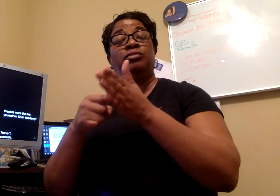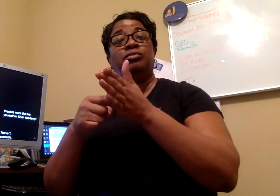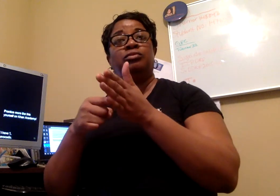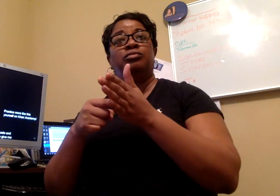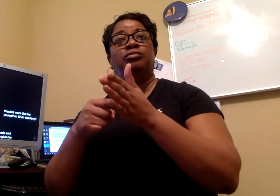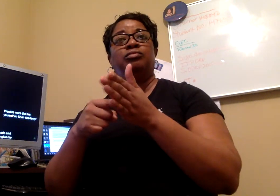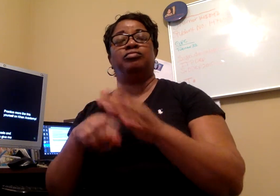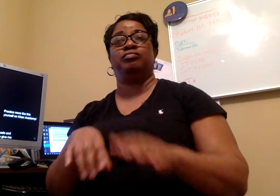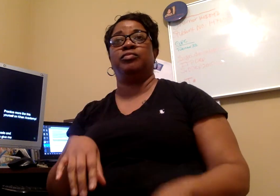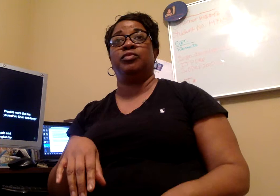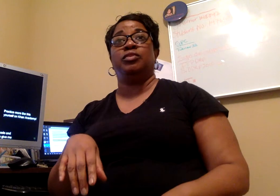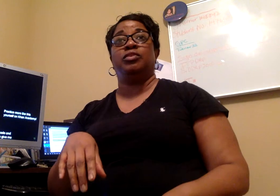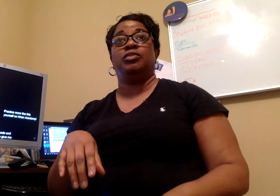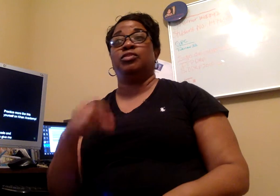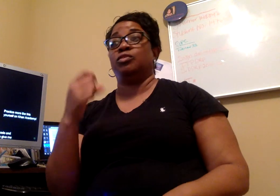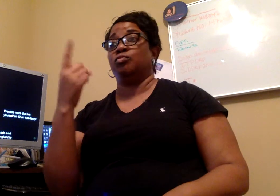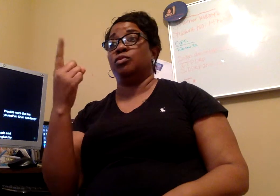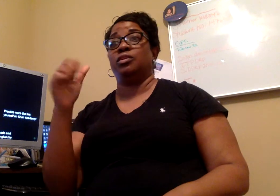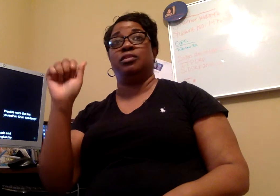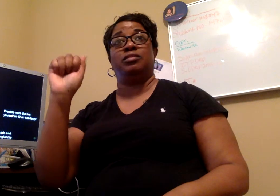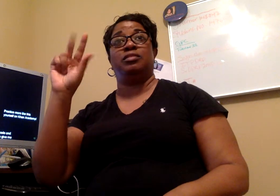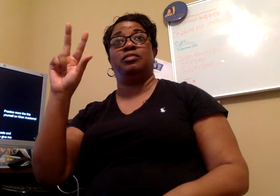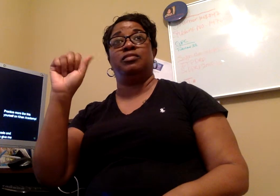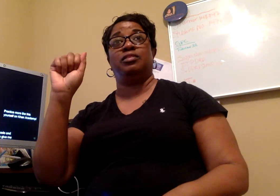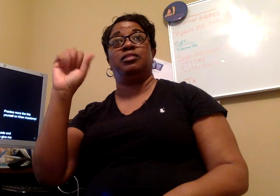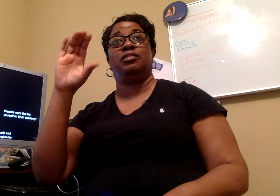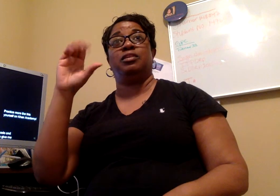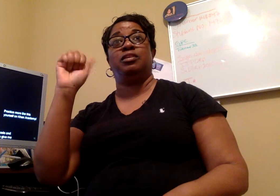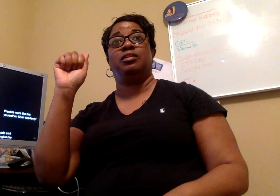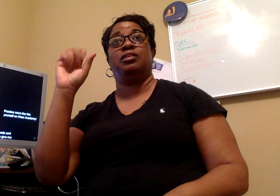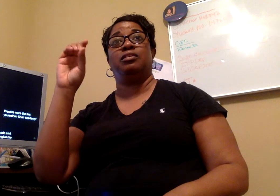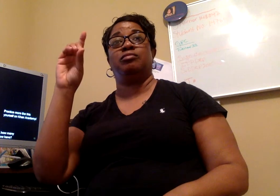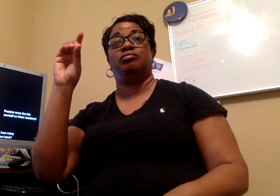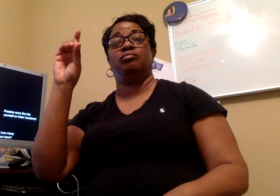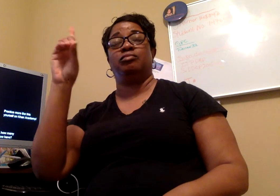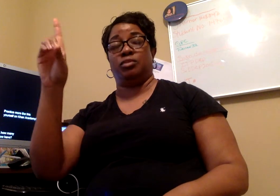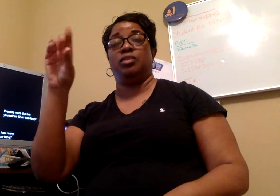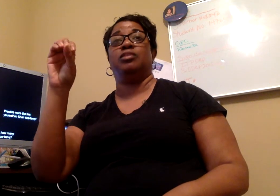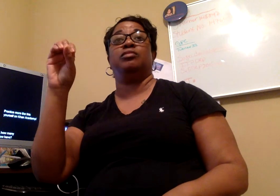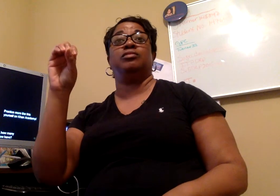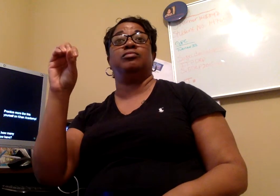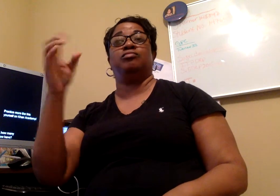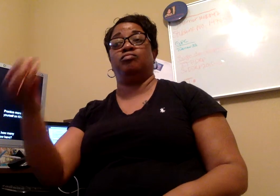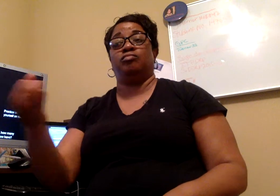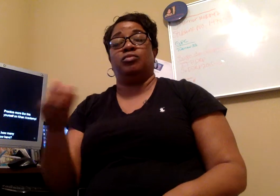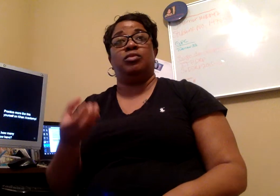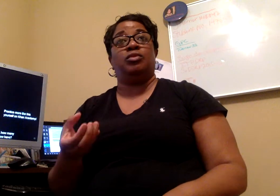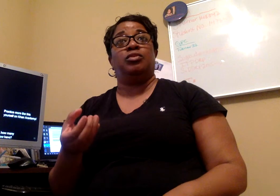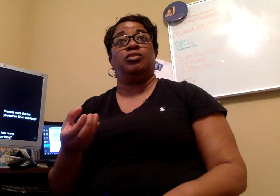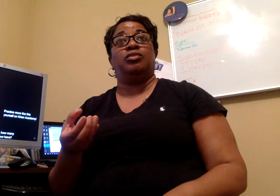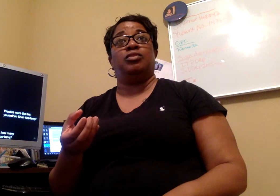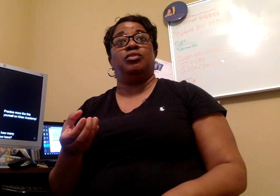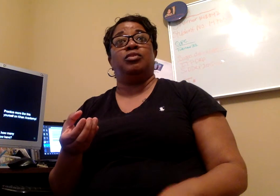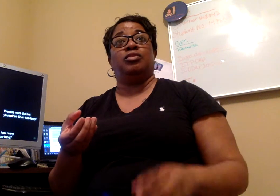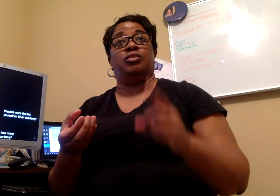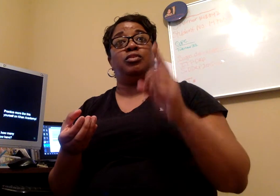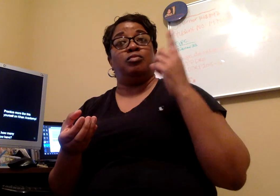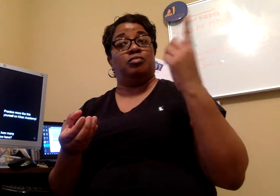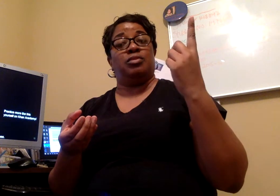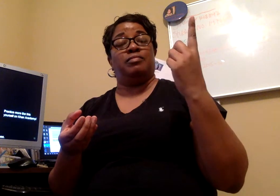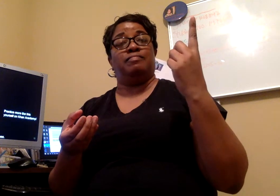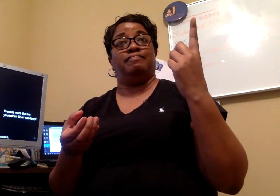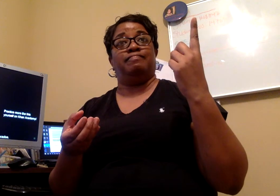avocado. If I have one avocado, and then you were to give me another avocado, how many avocados do I